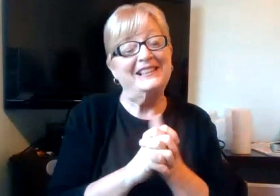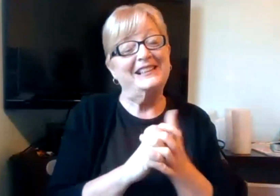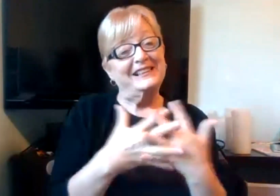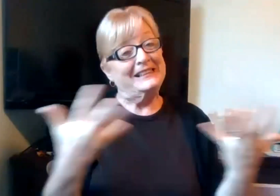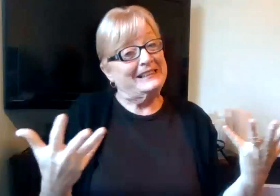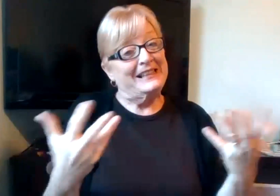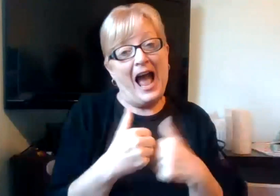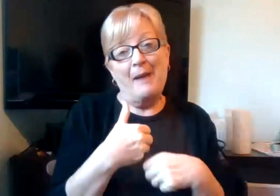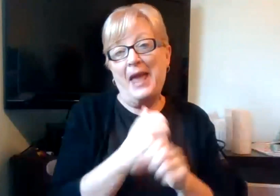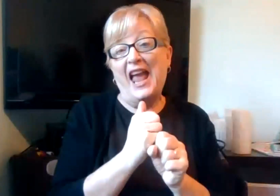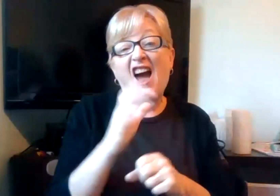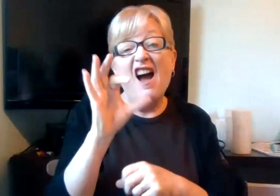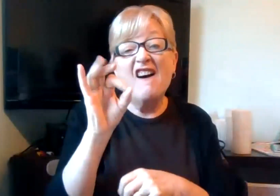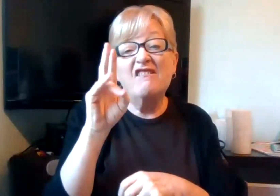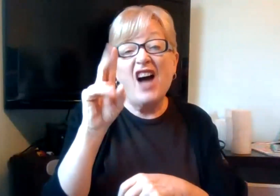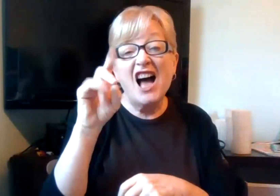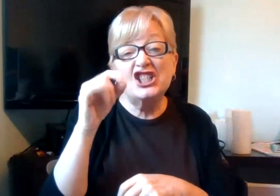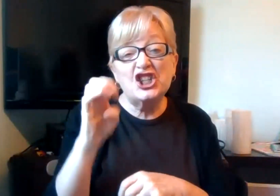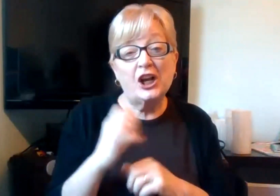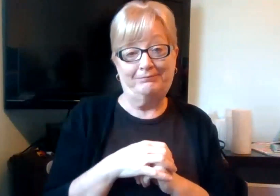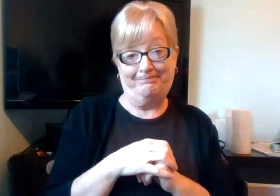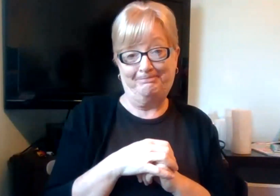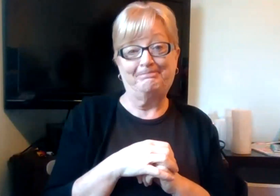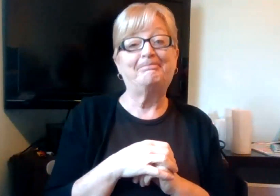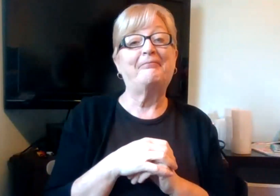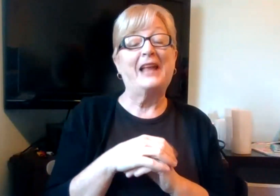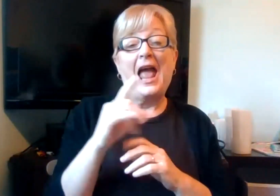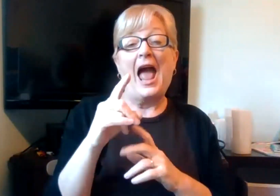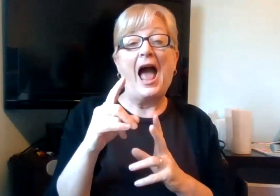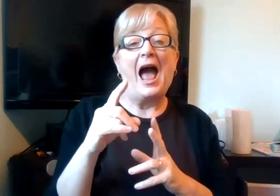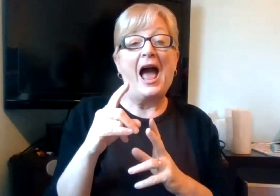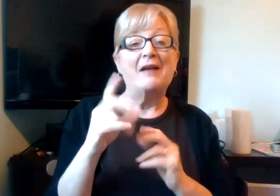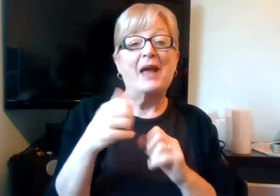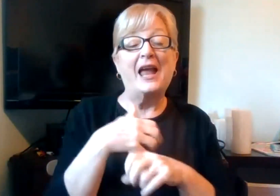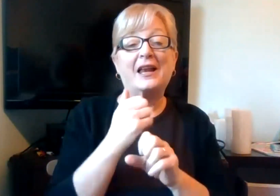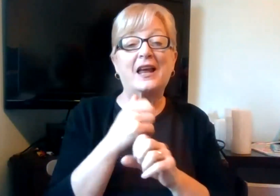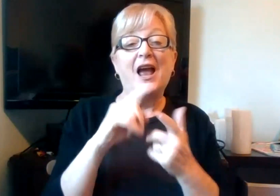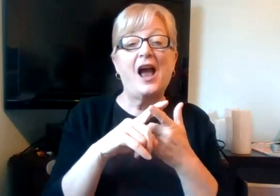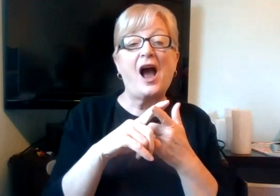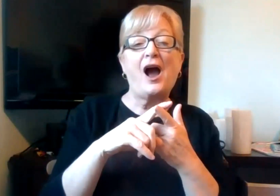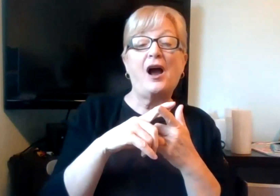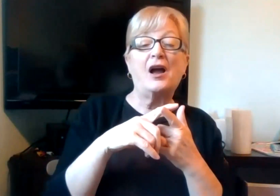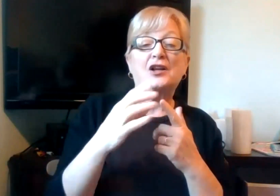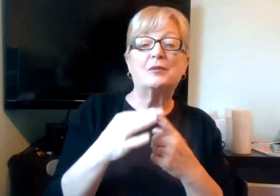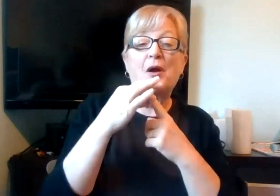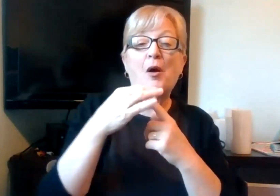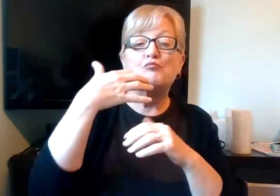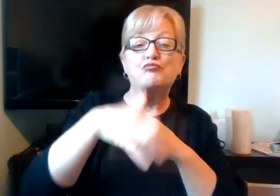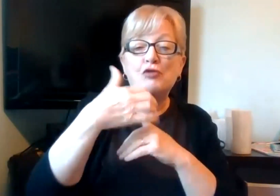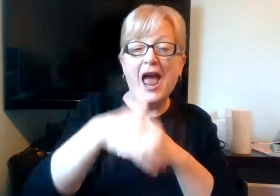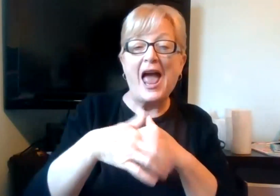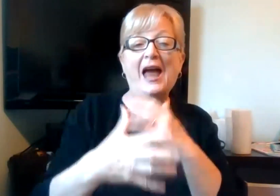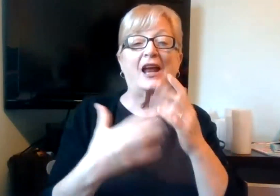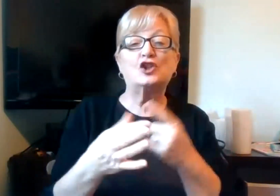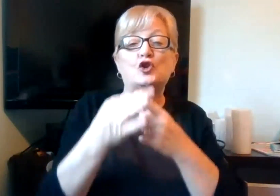I've made fudge in there. I've put bread to rise in there so I can make challah bread and English muffins and bagels and